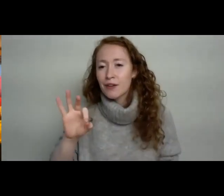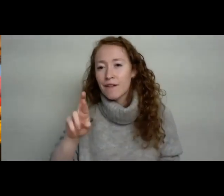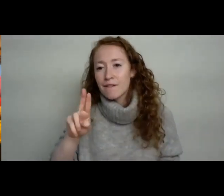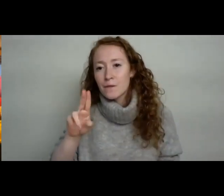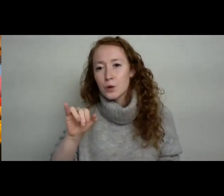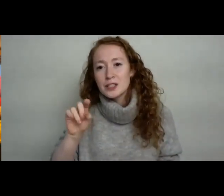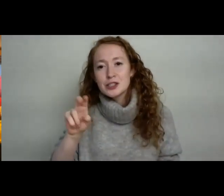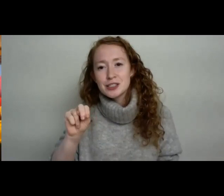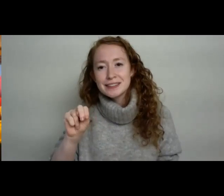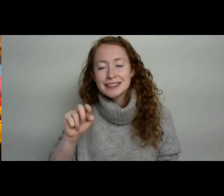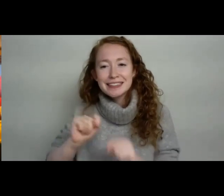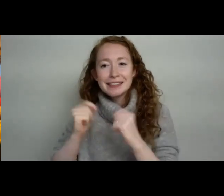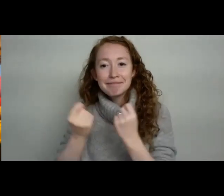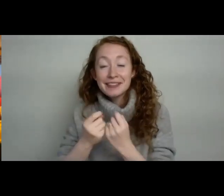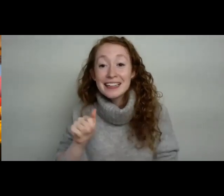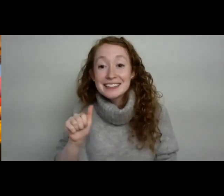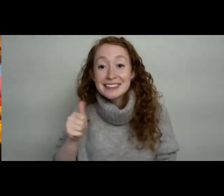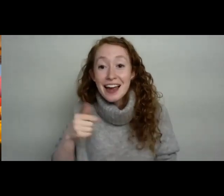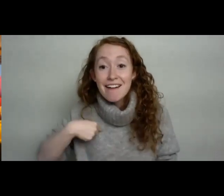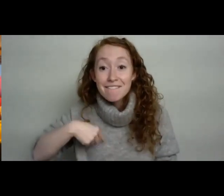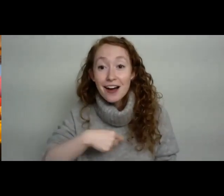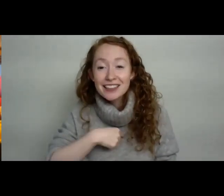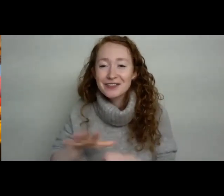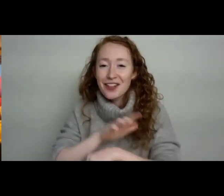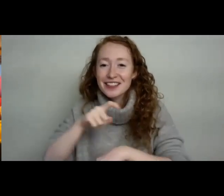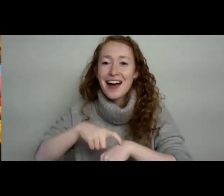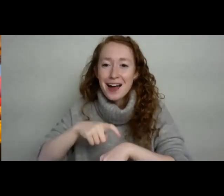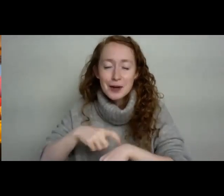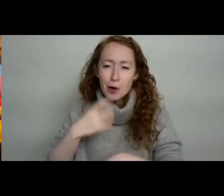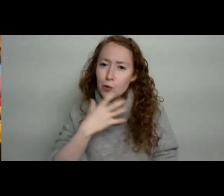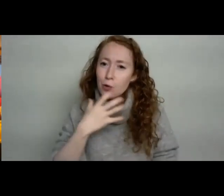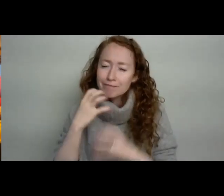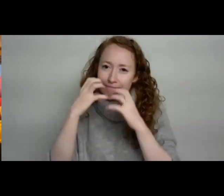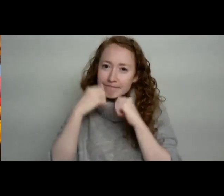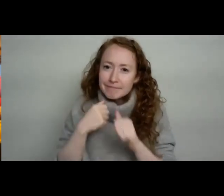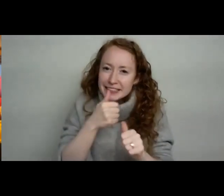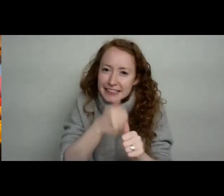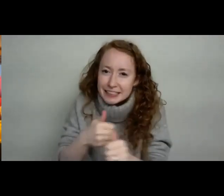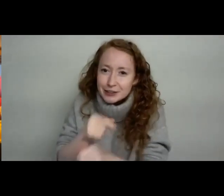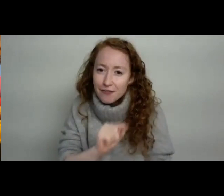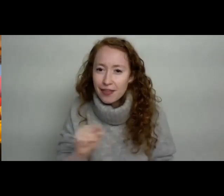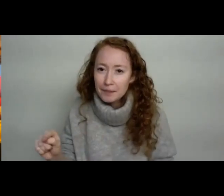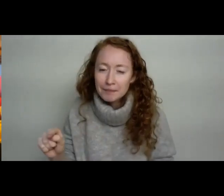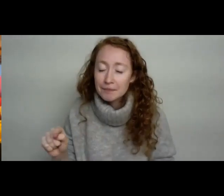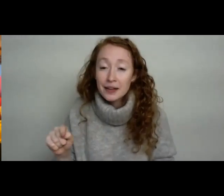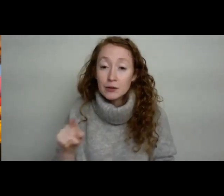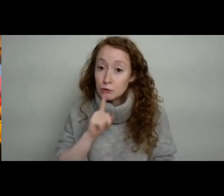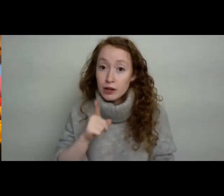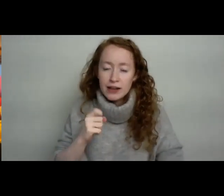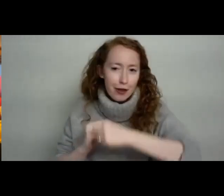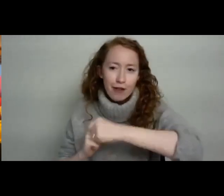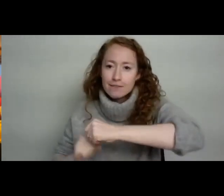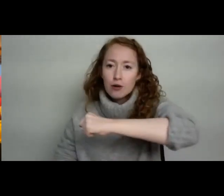Fruition Seeds these days, and I could not do it without every single one of them. I would not be here standing